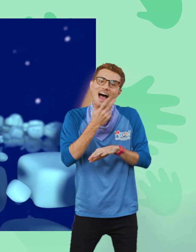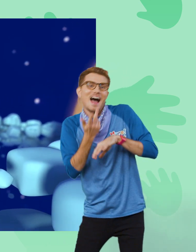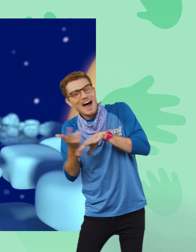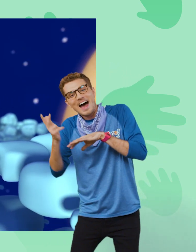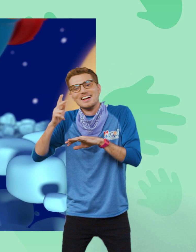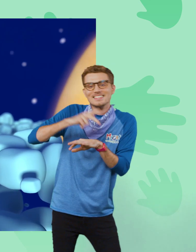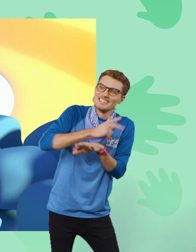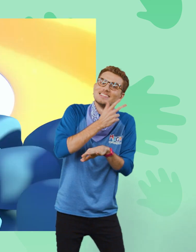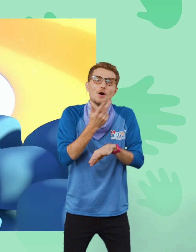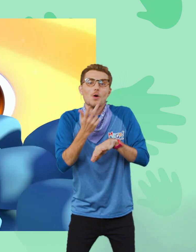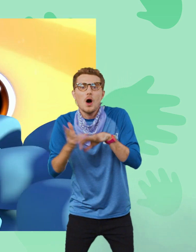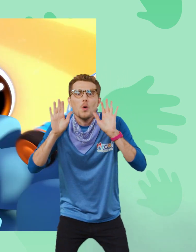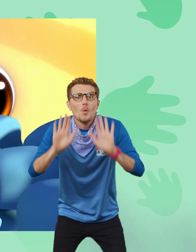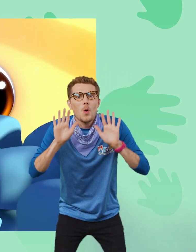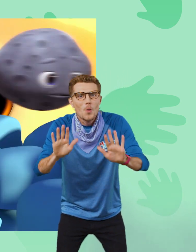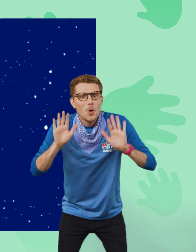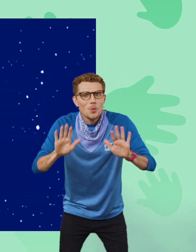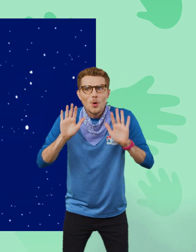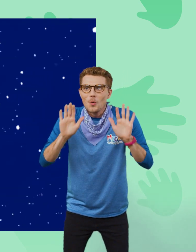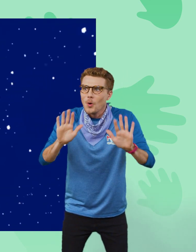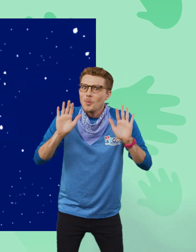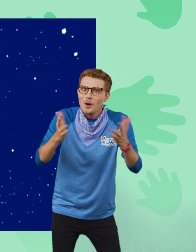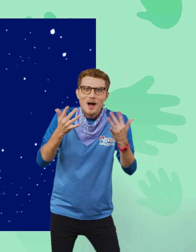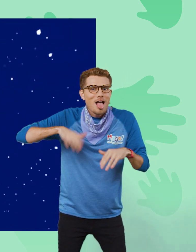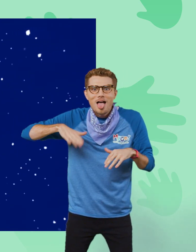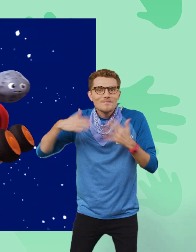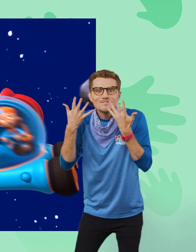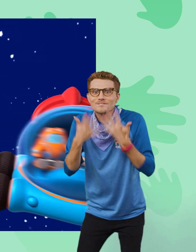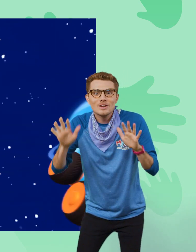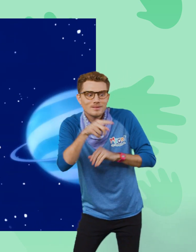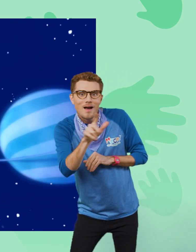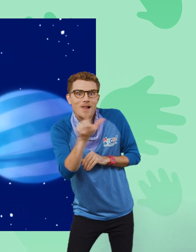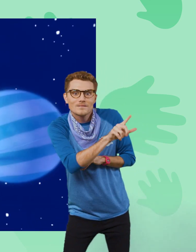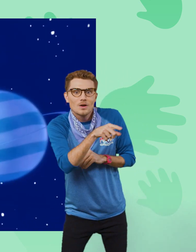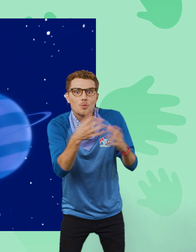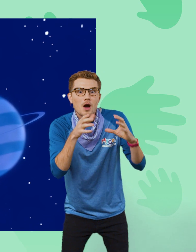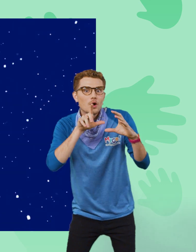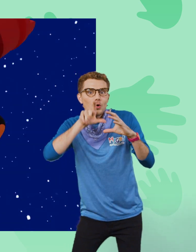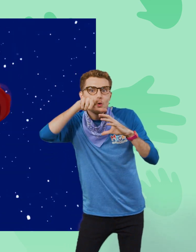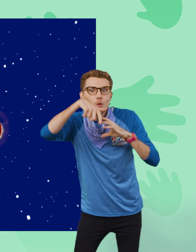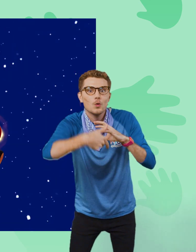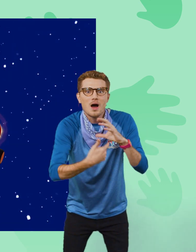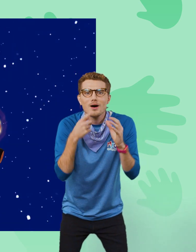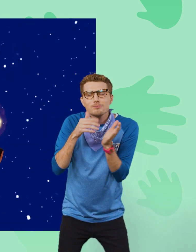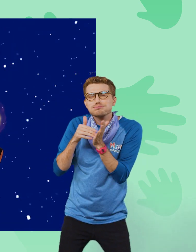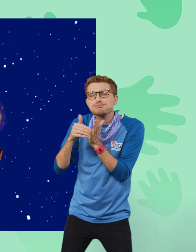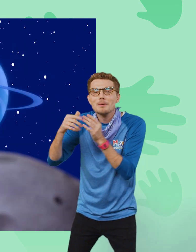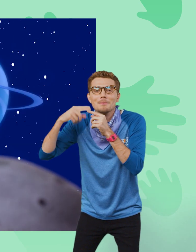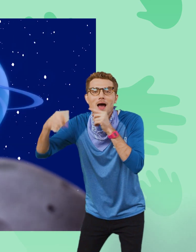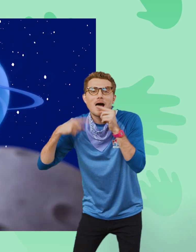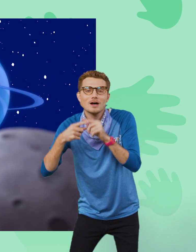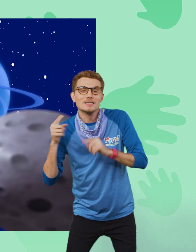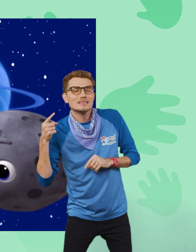Whoa! Yeah, whee! Wait! We haven't finished yet. On your left is